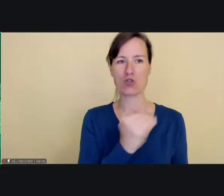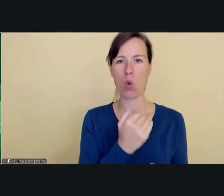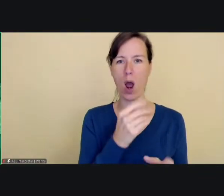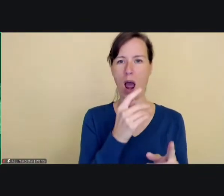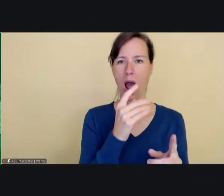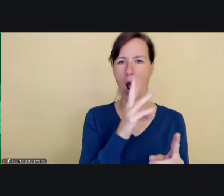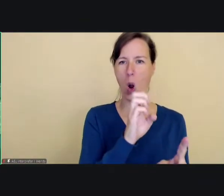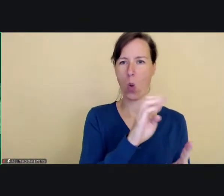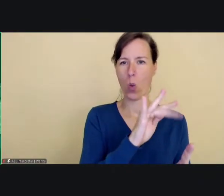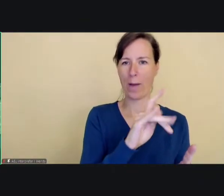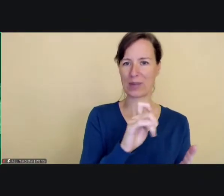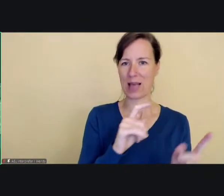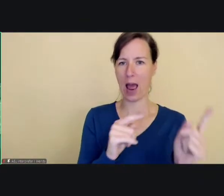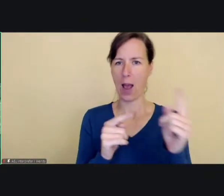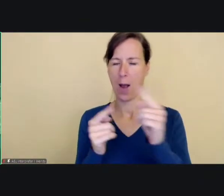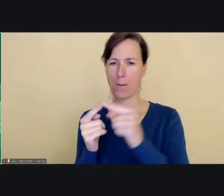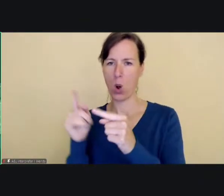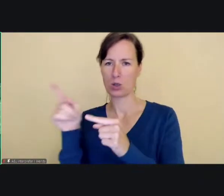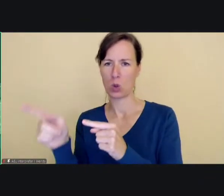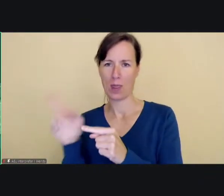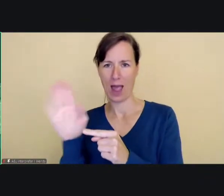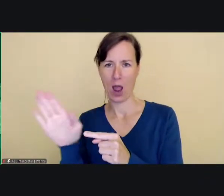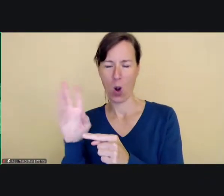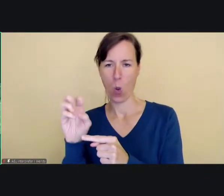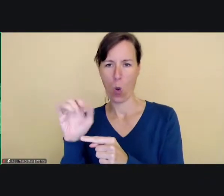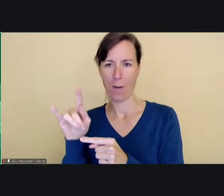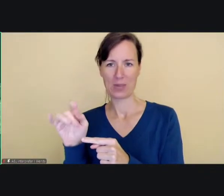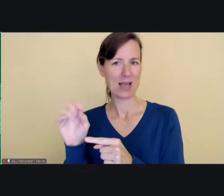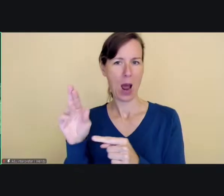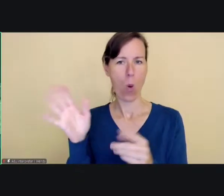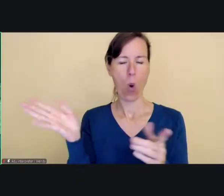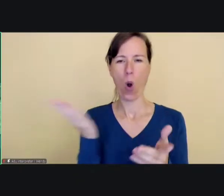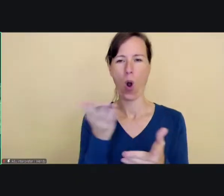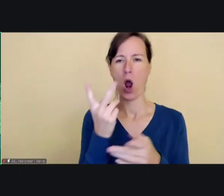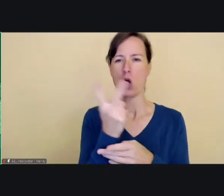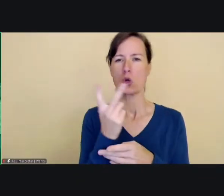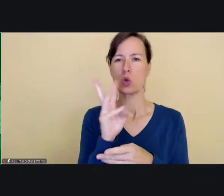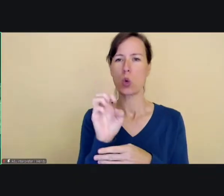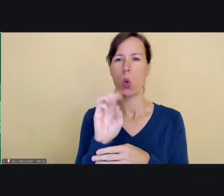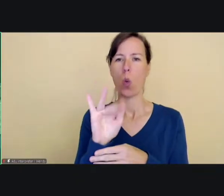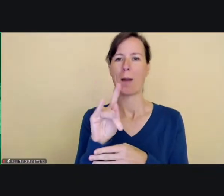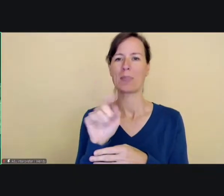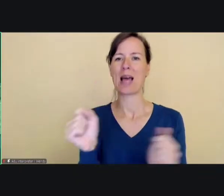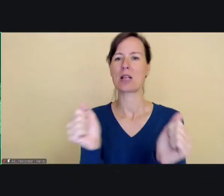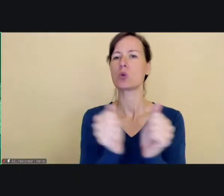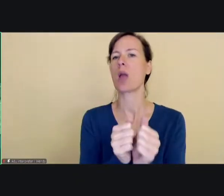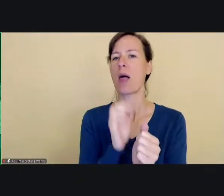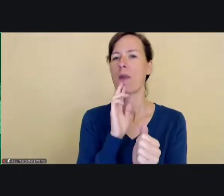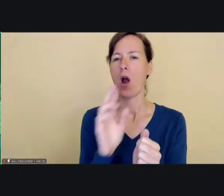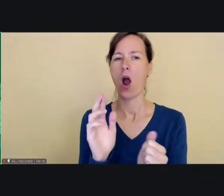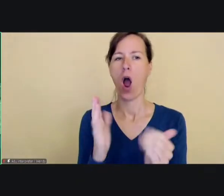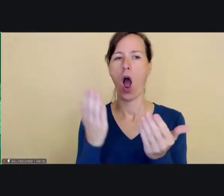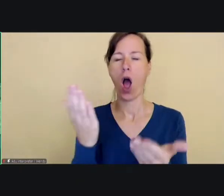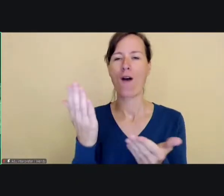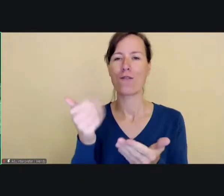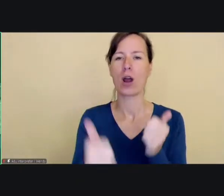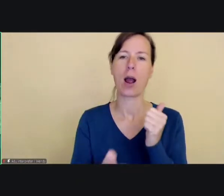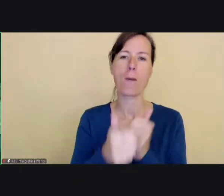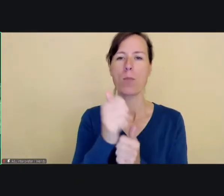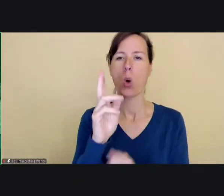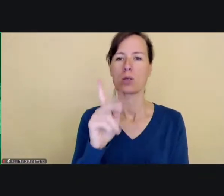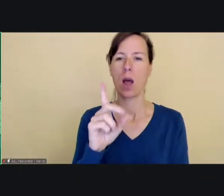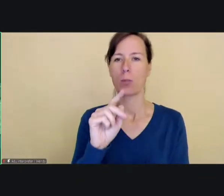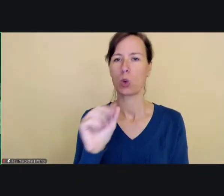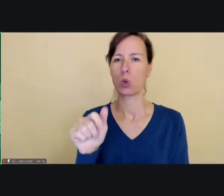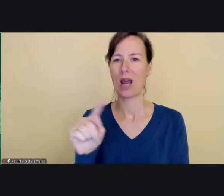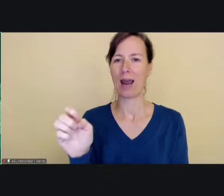together are painting the most or offering the most up-to-date information, including as much